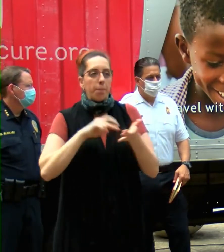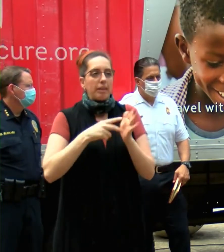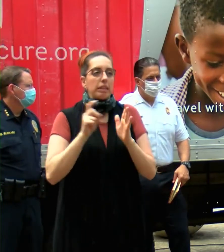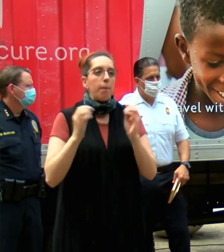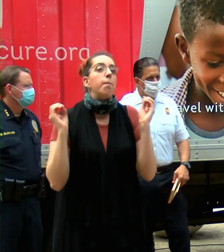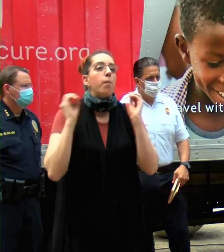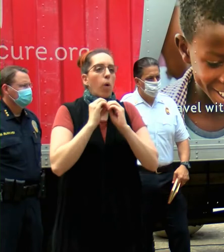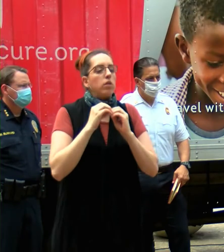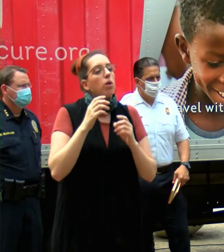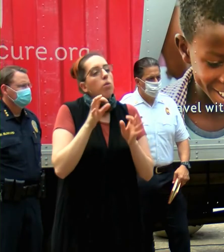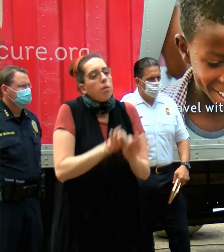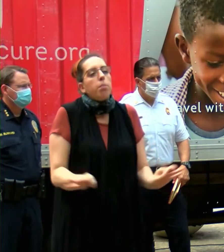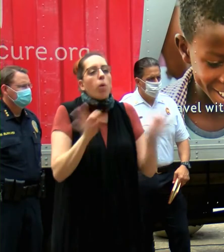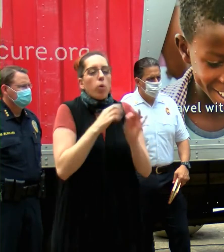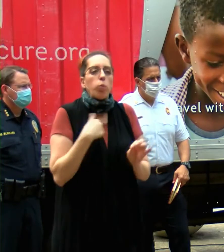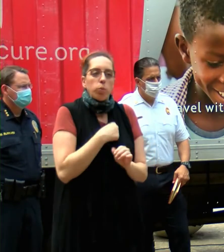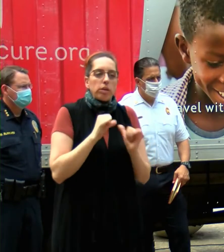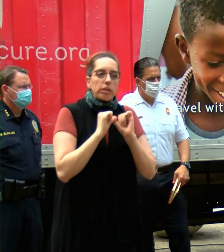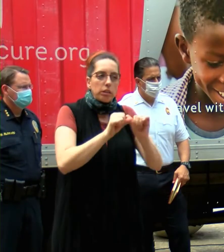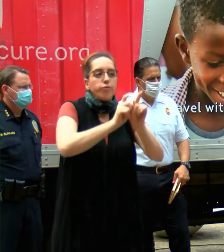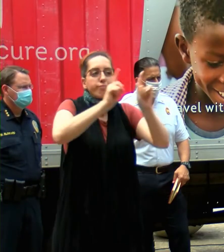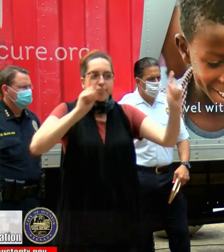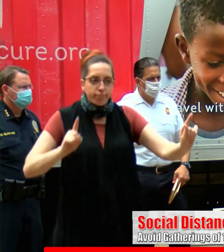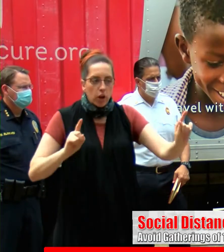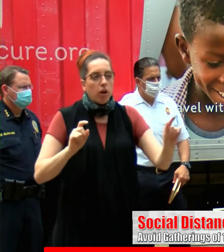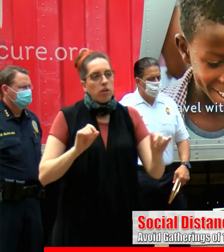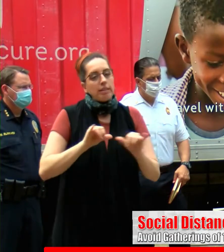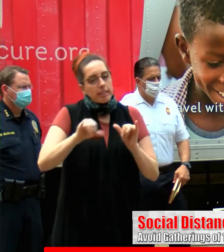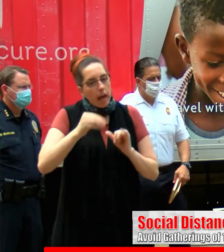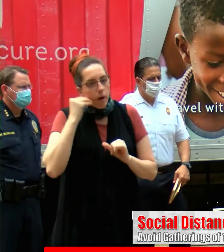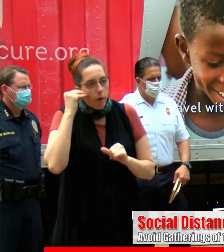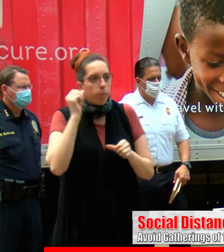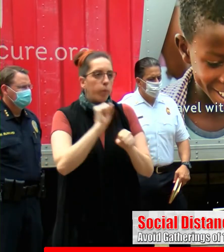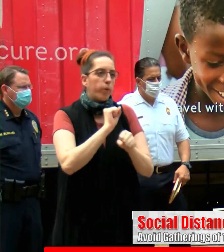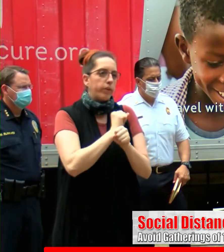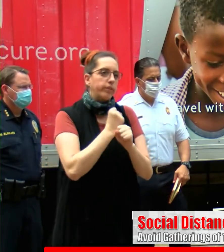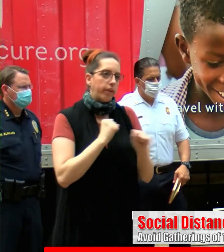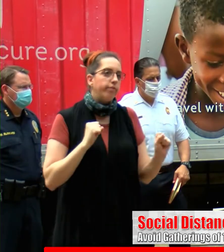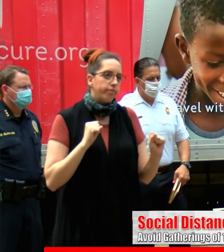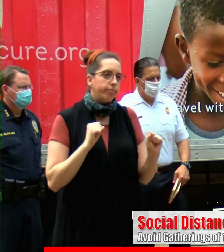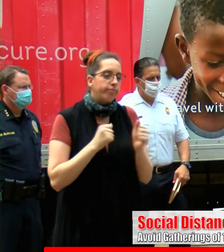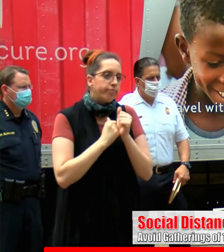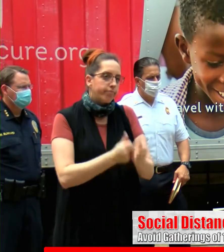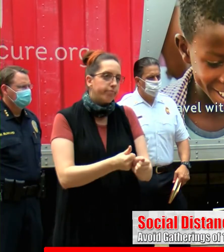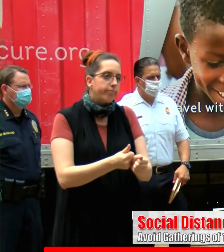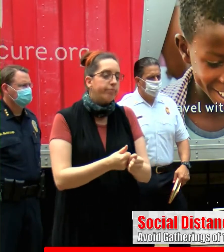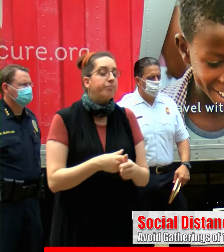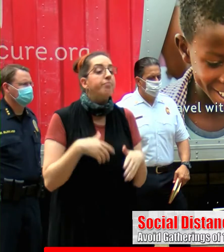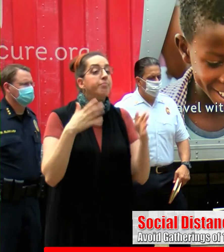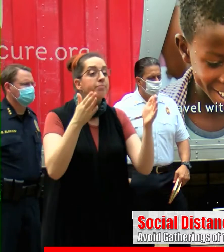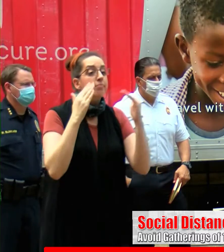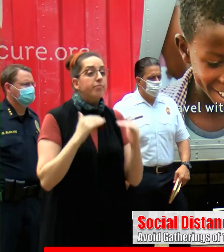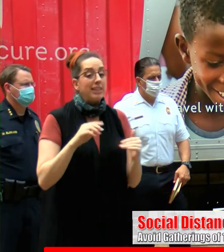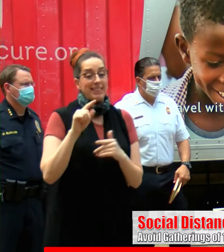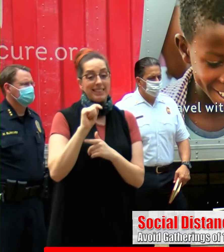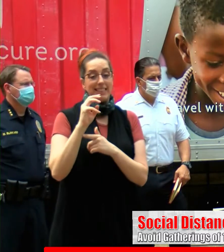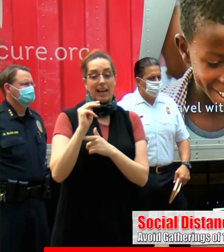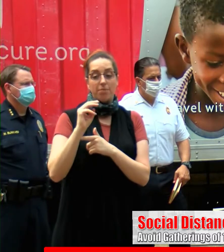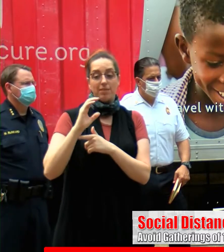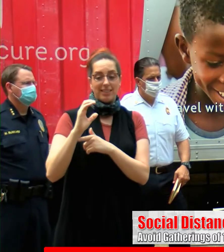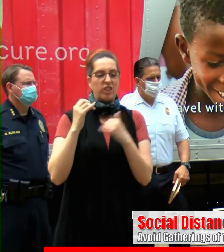in social distancing, the stay home, work safe order. And then with respect to the TMC